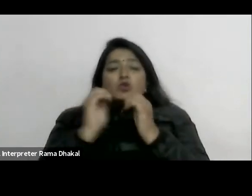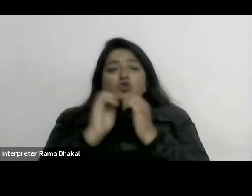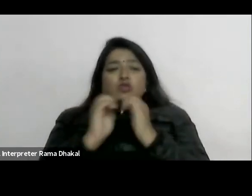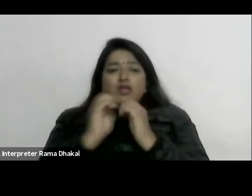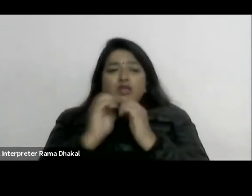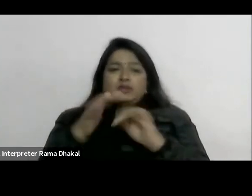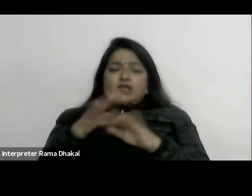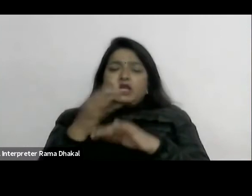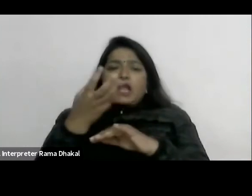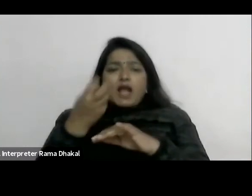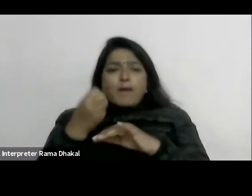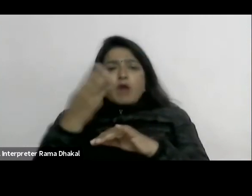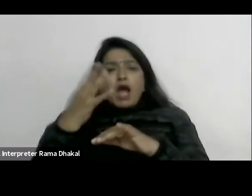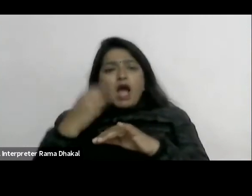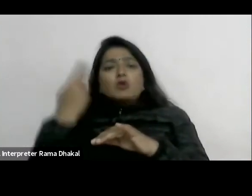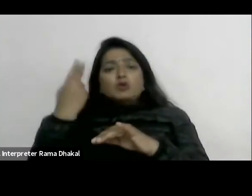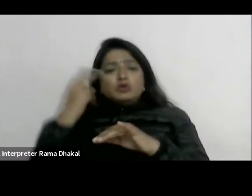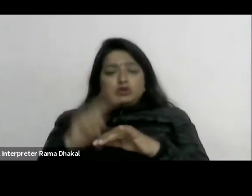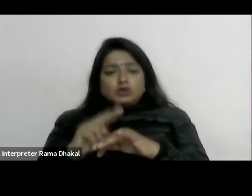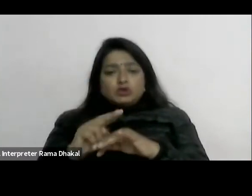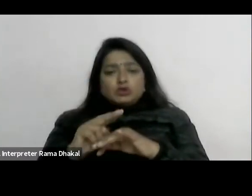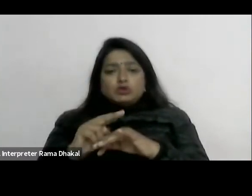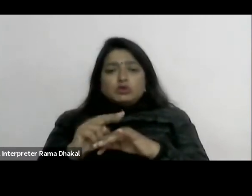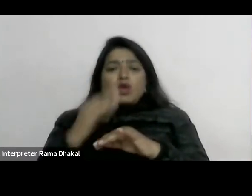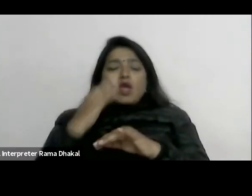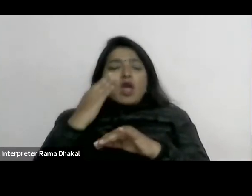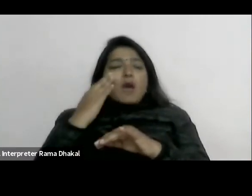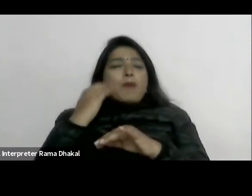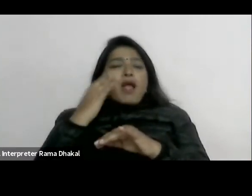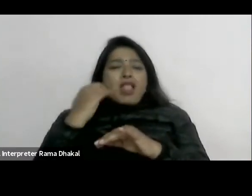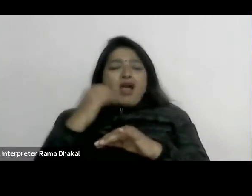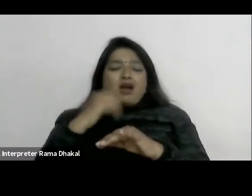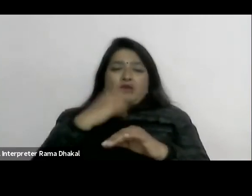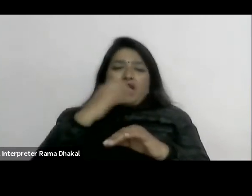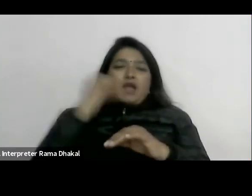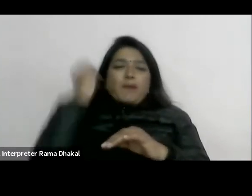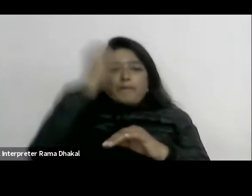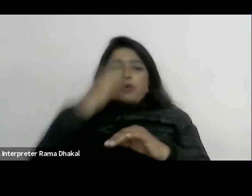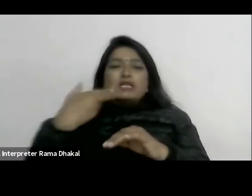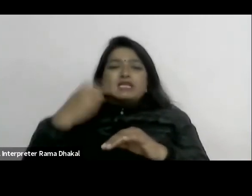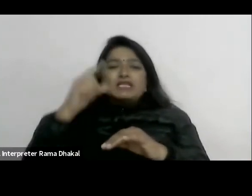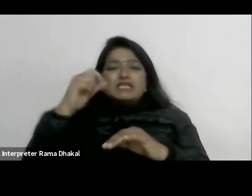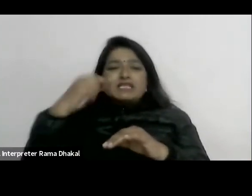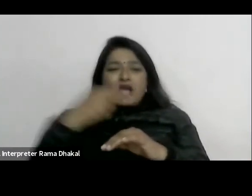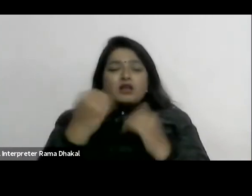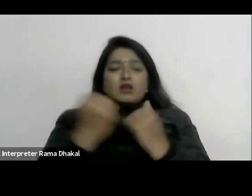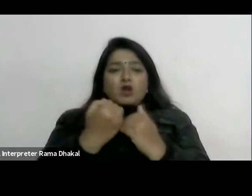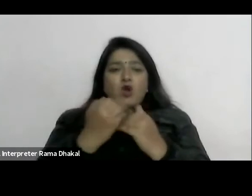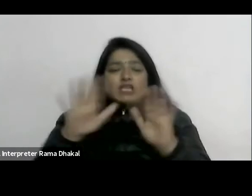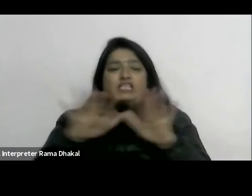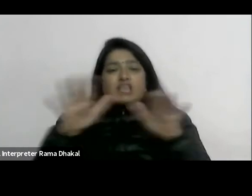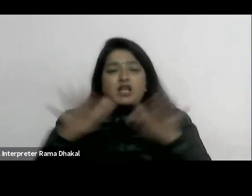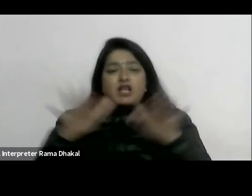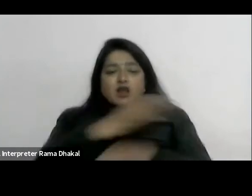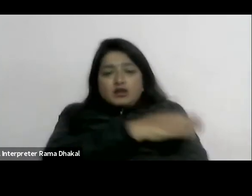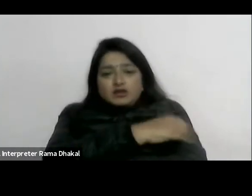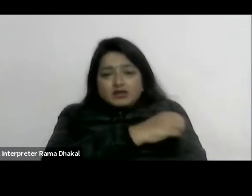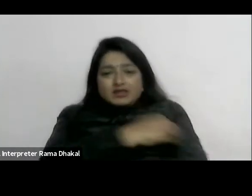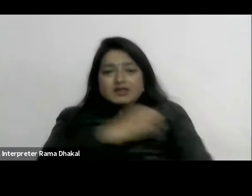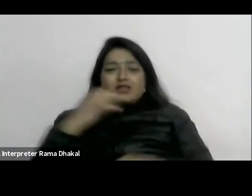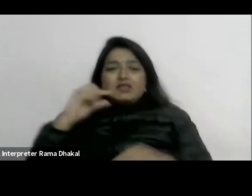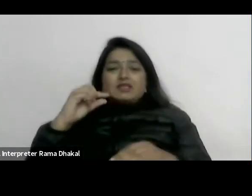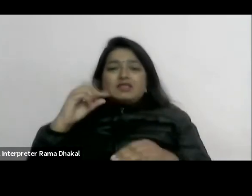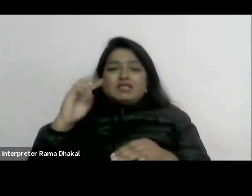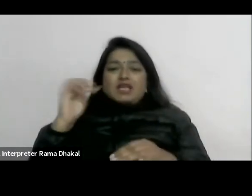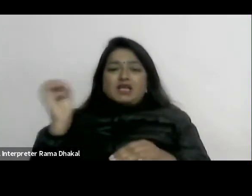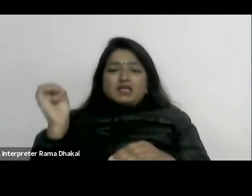you probably know, mobilize women's groups around the development of various general recommendations, most